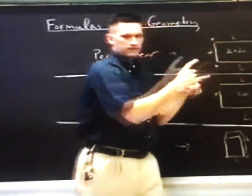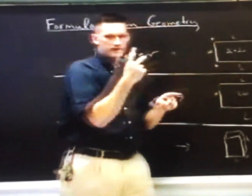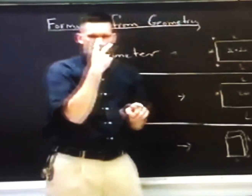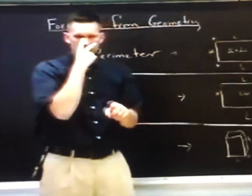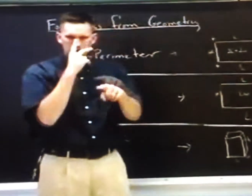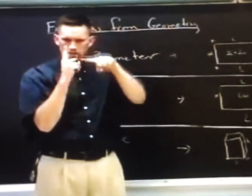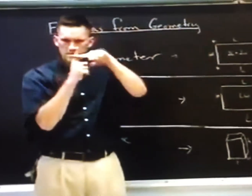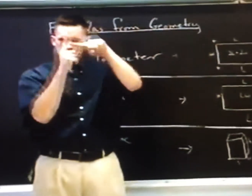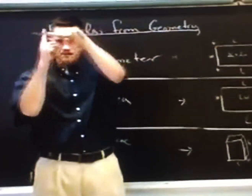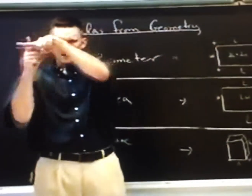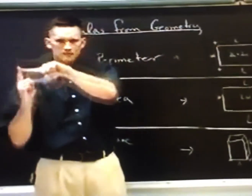See that here?